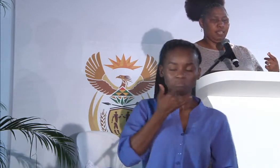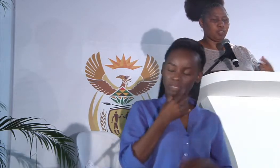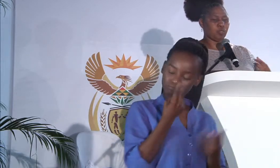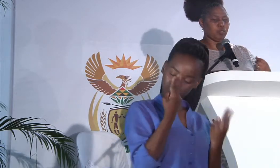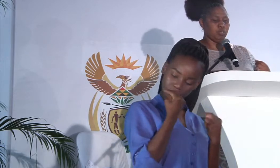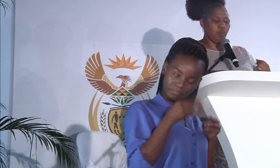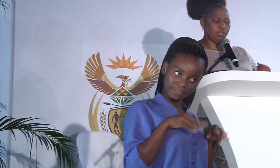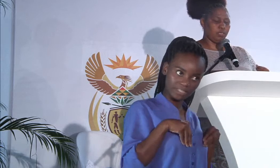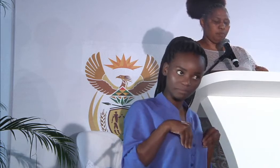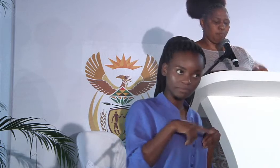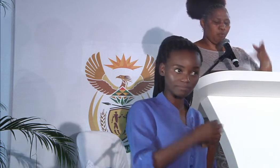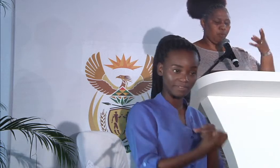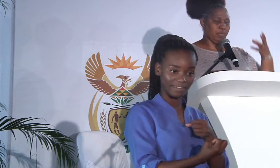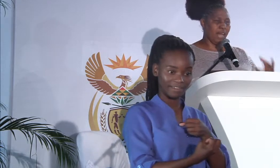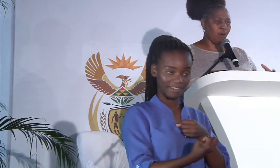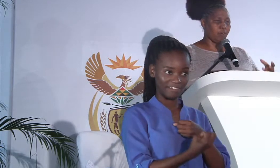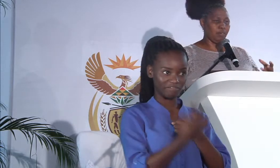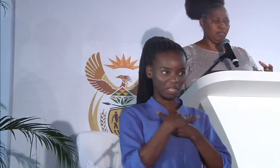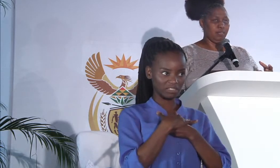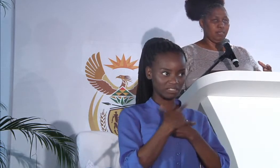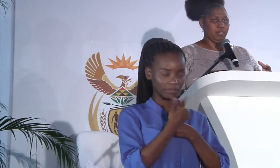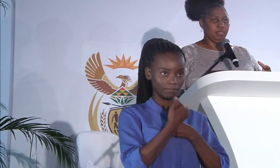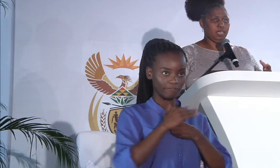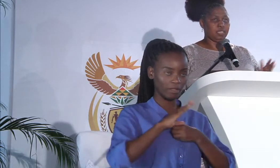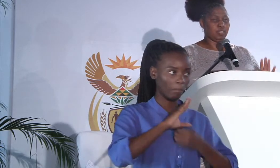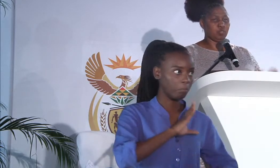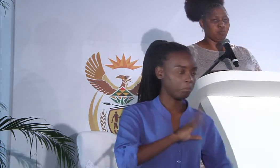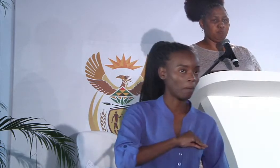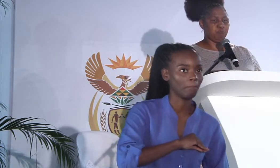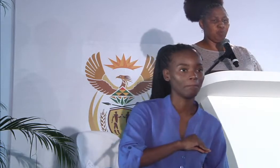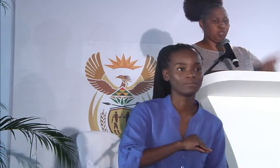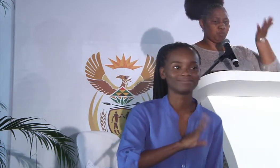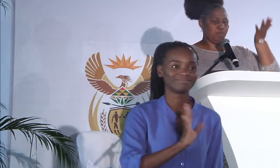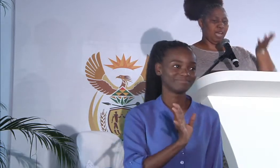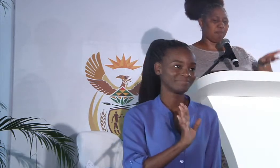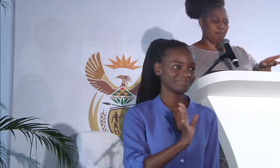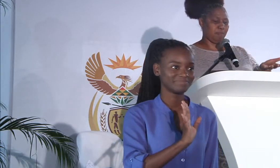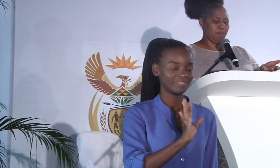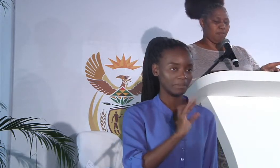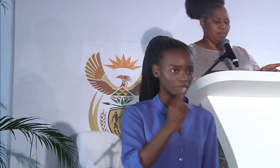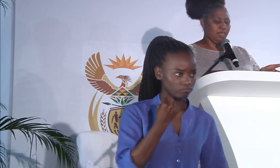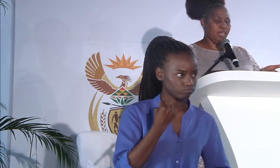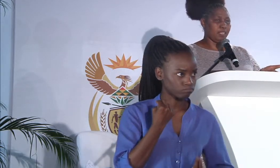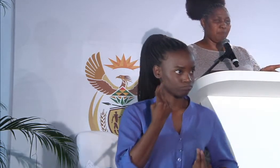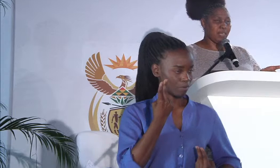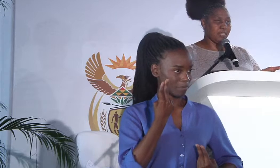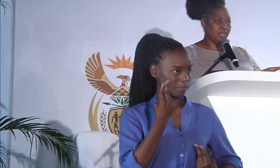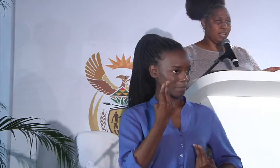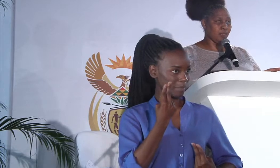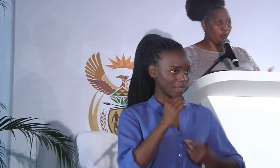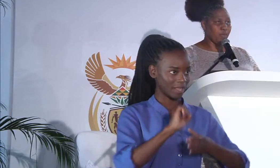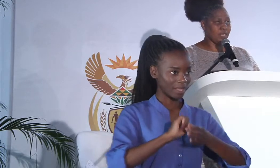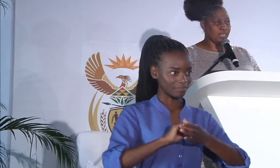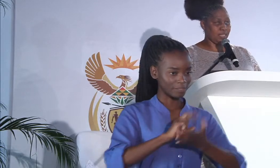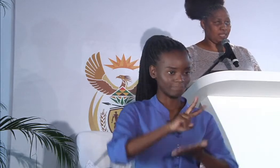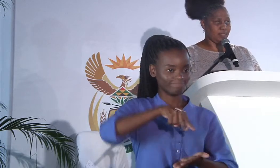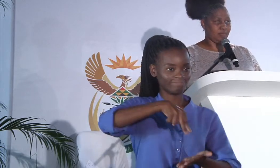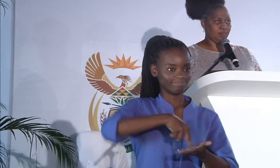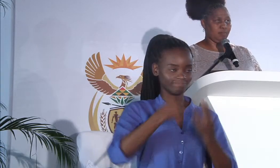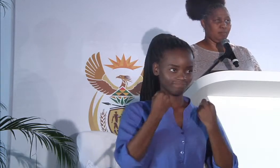It should not pull me down. It should push me up, as Bandile and Mobile said.